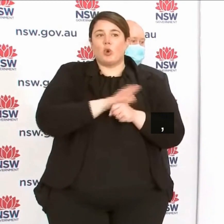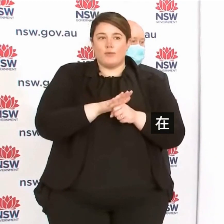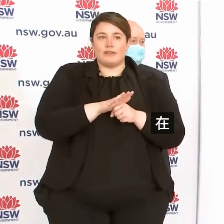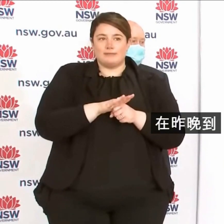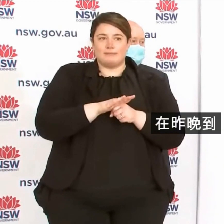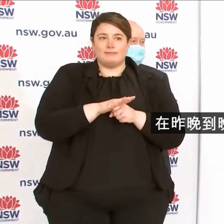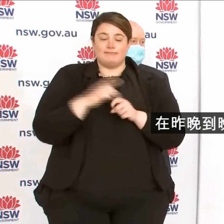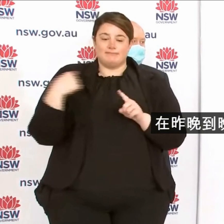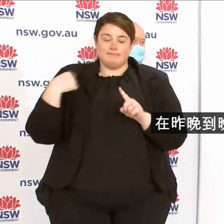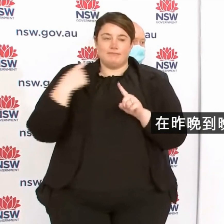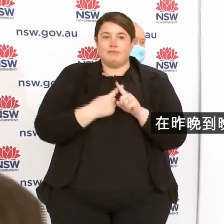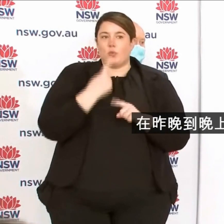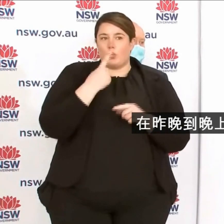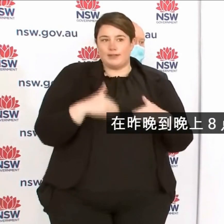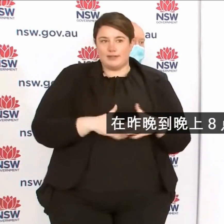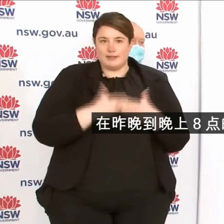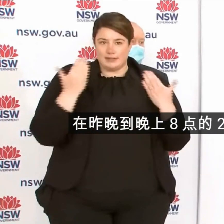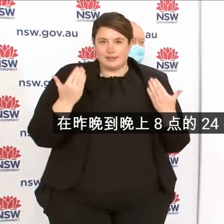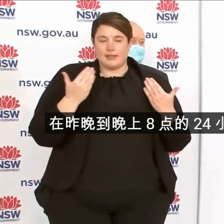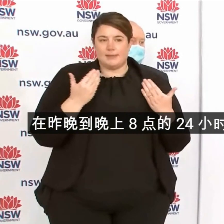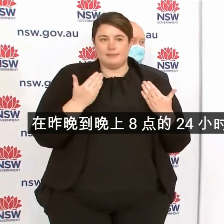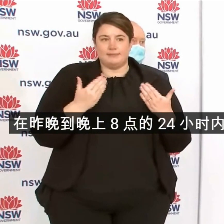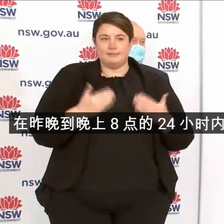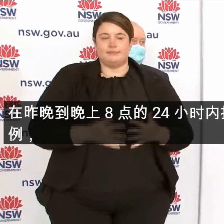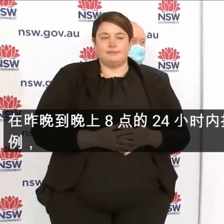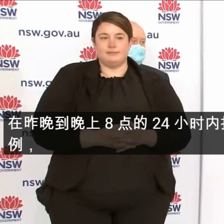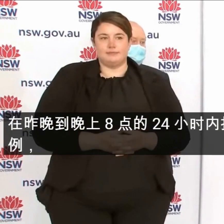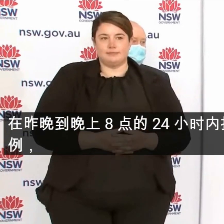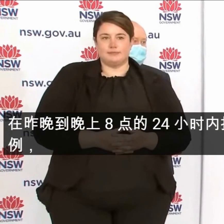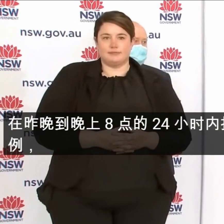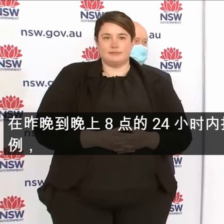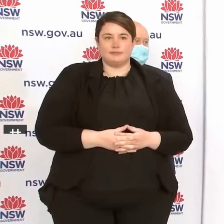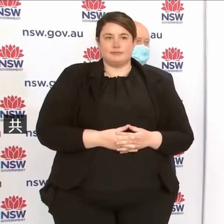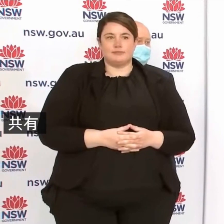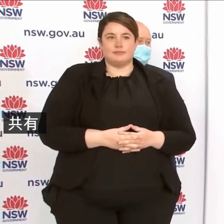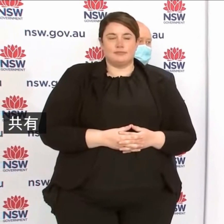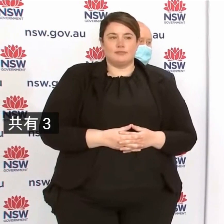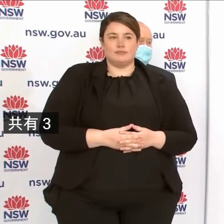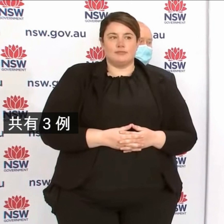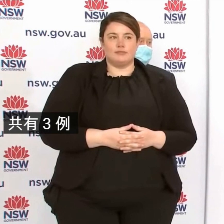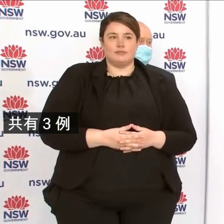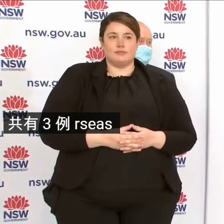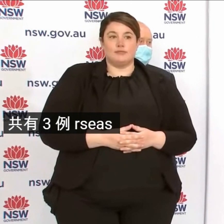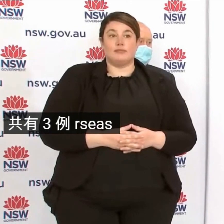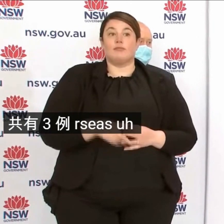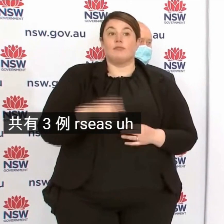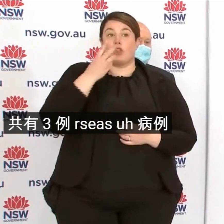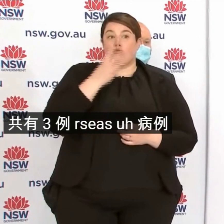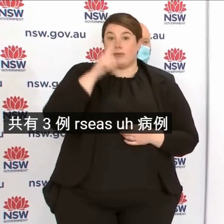COVID-19 reported in the 24 hours till 8 p.m. last night. There were 3